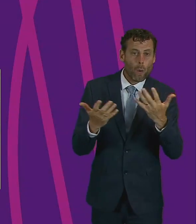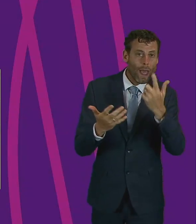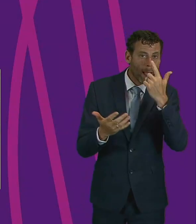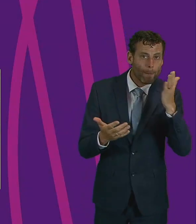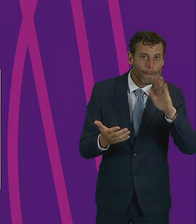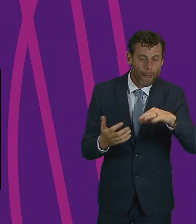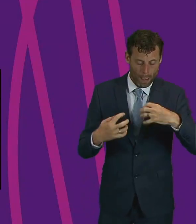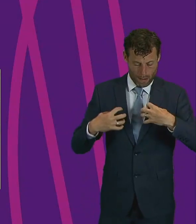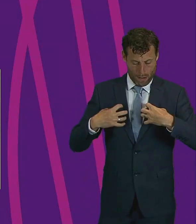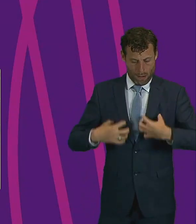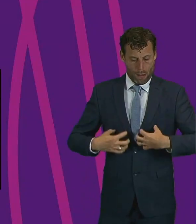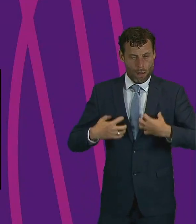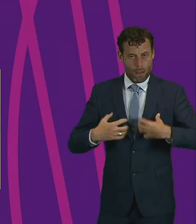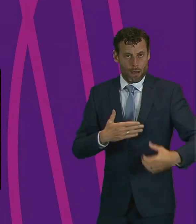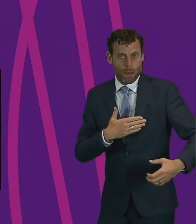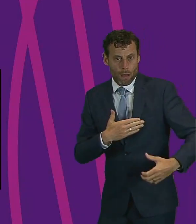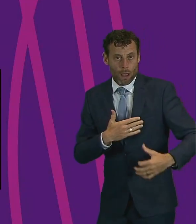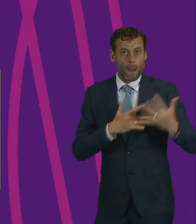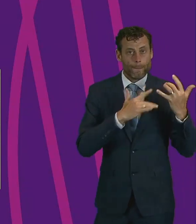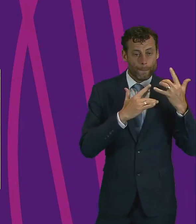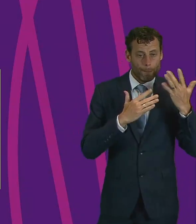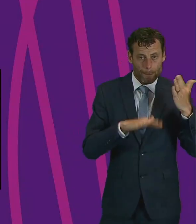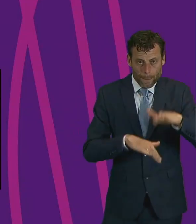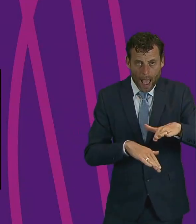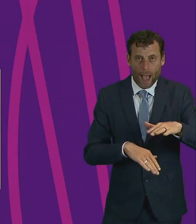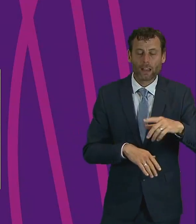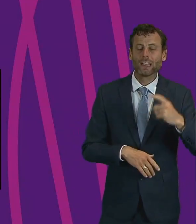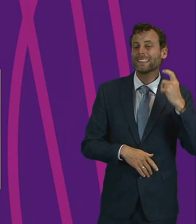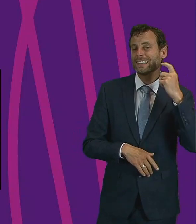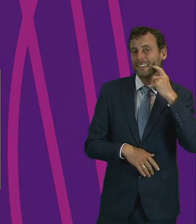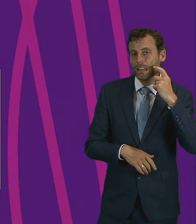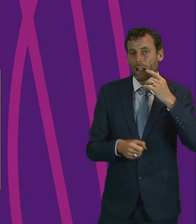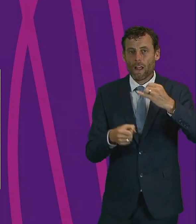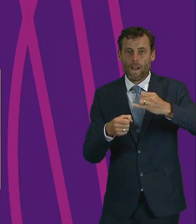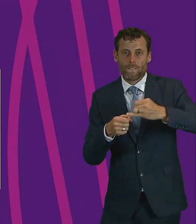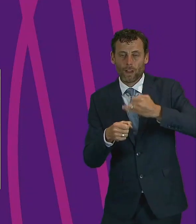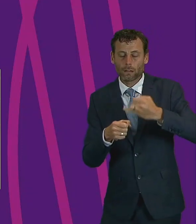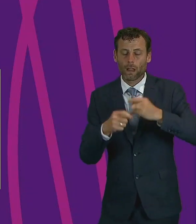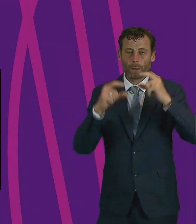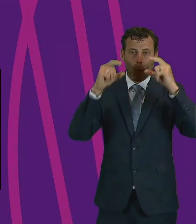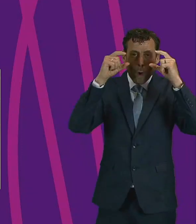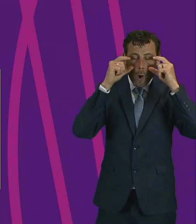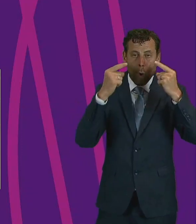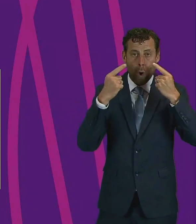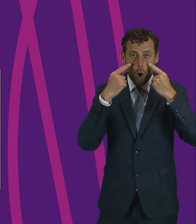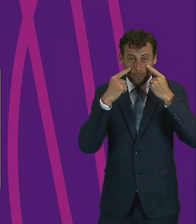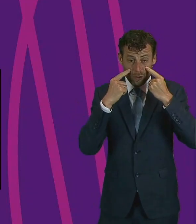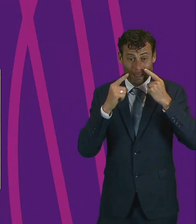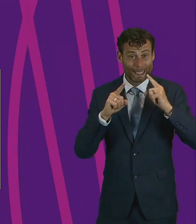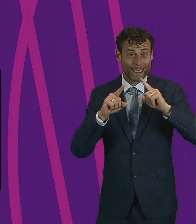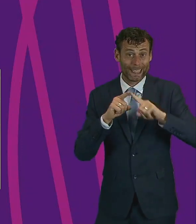and in primary, dental, pharmacy, optometry, all of them will begin to pull their plans